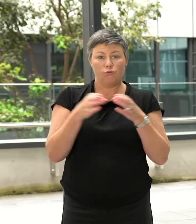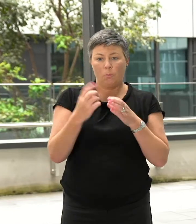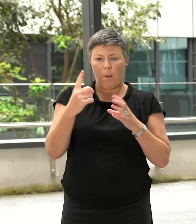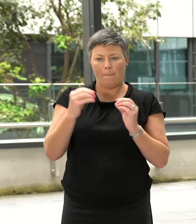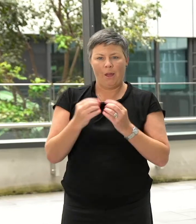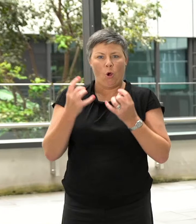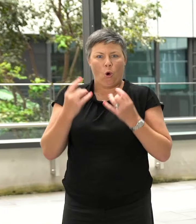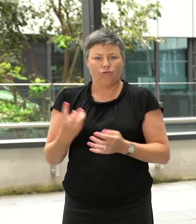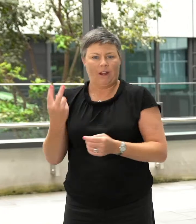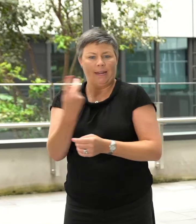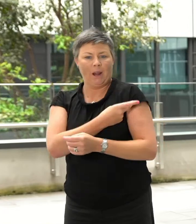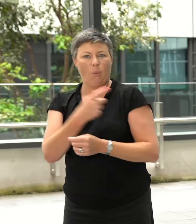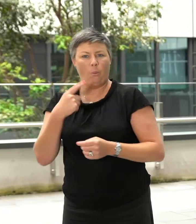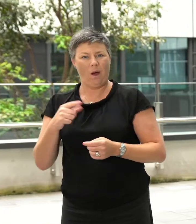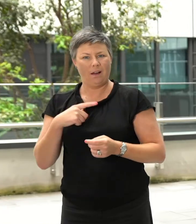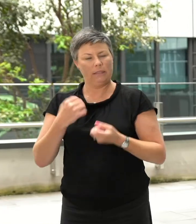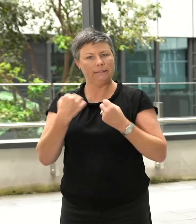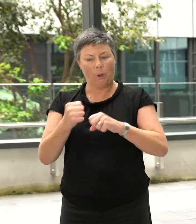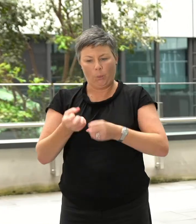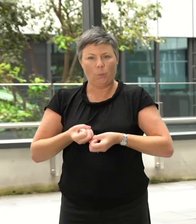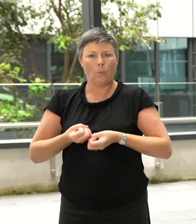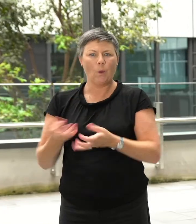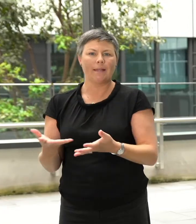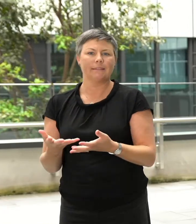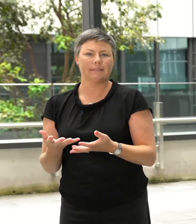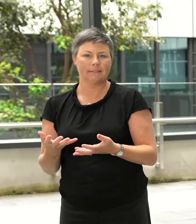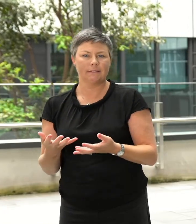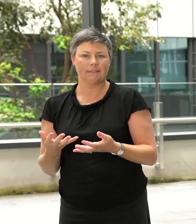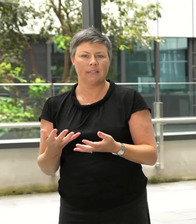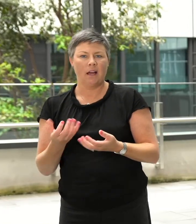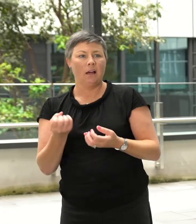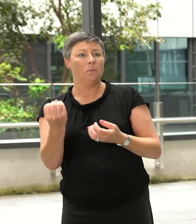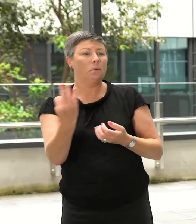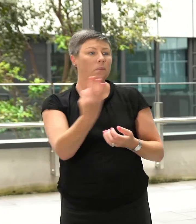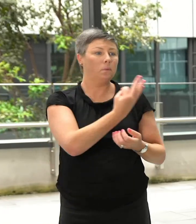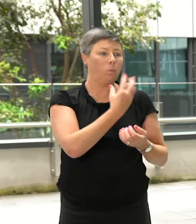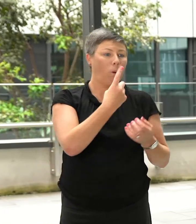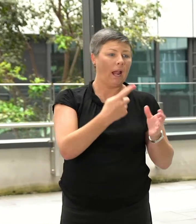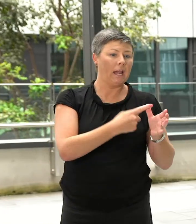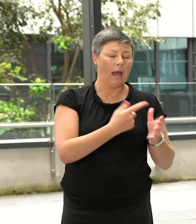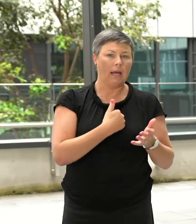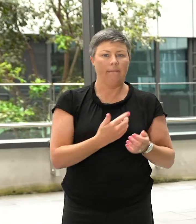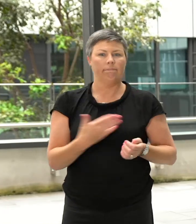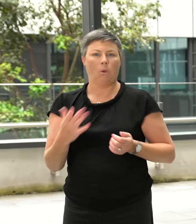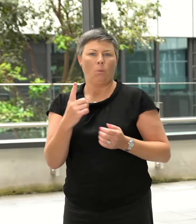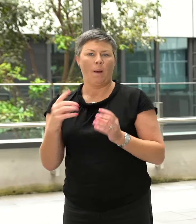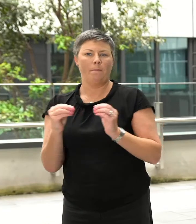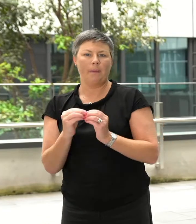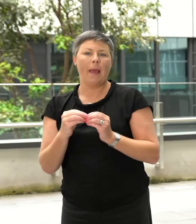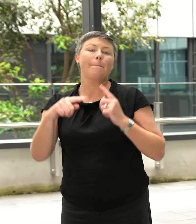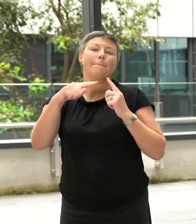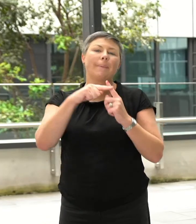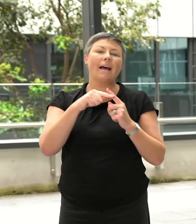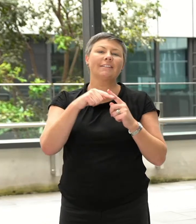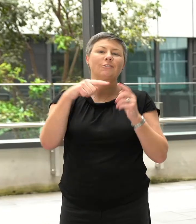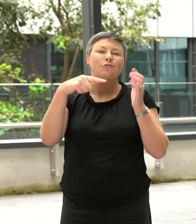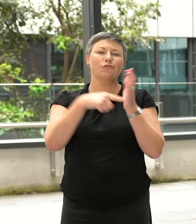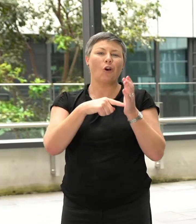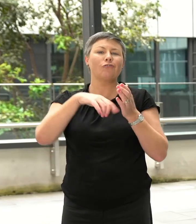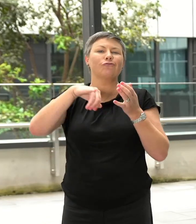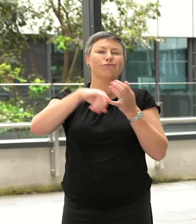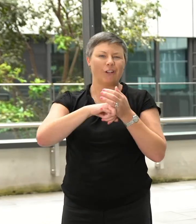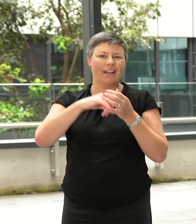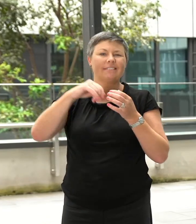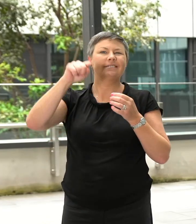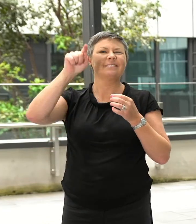another hospital staff member. That's what we've done. And of course we've started rolling out into the Torres Strait, so that's a 1B group. I don't have the